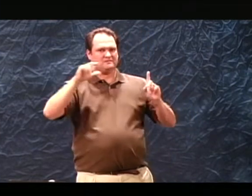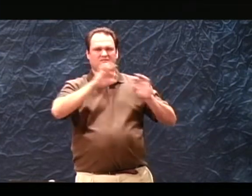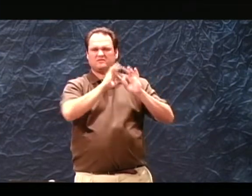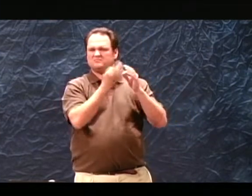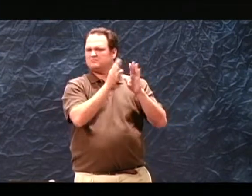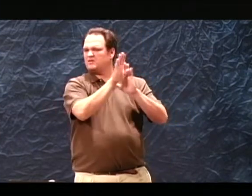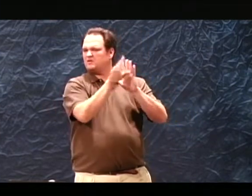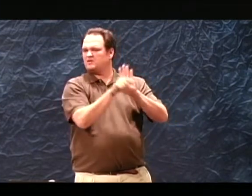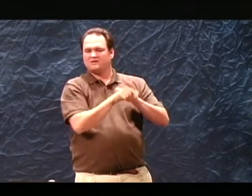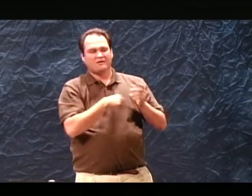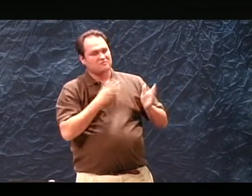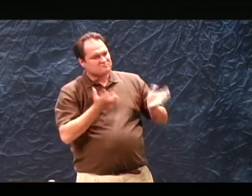won't